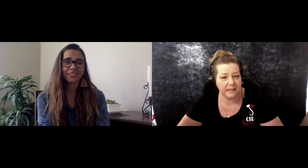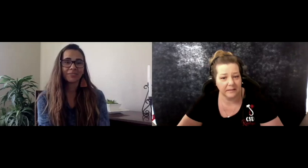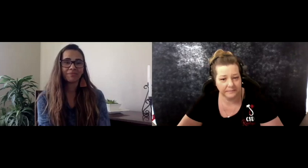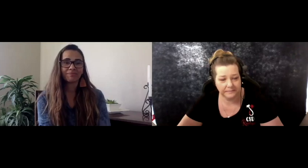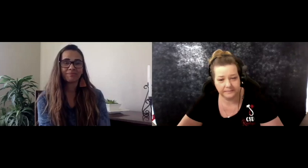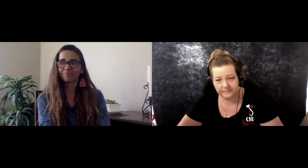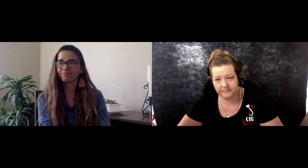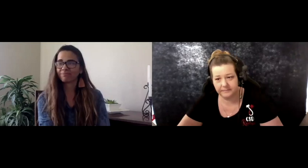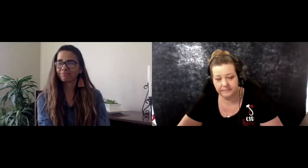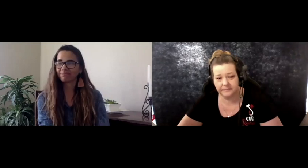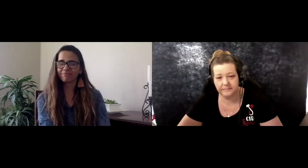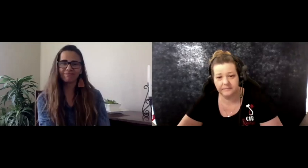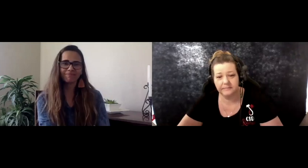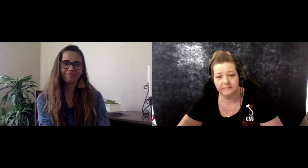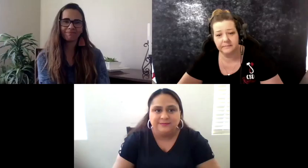Yiesell?